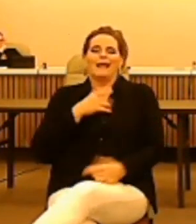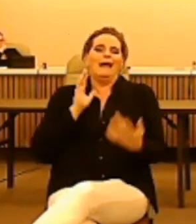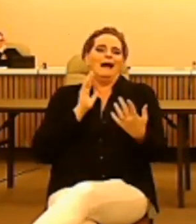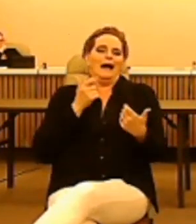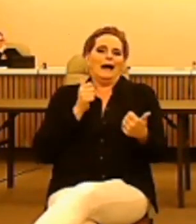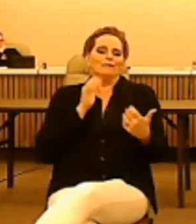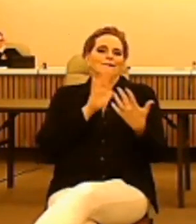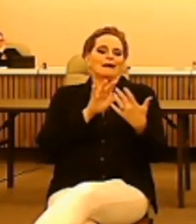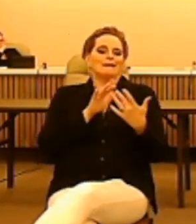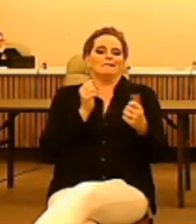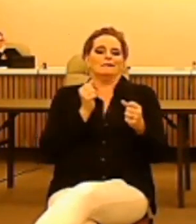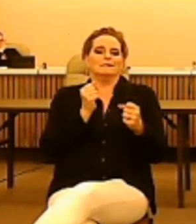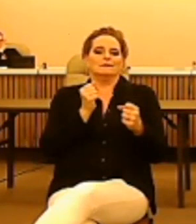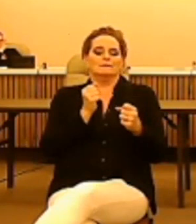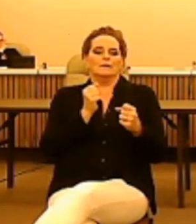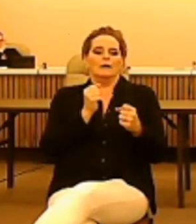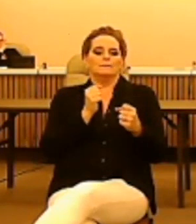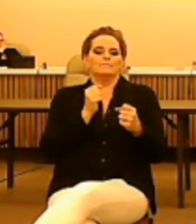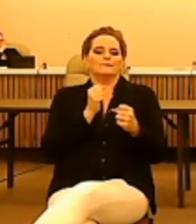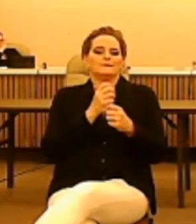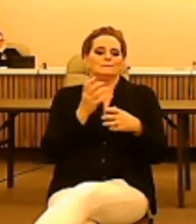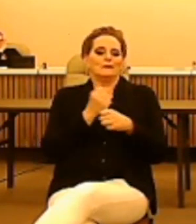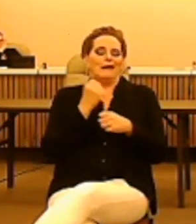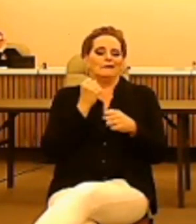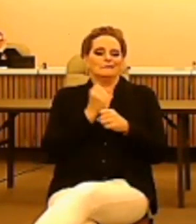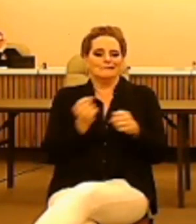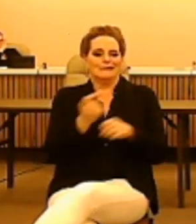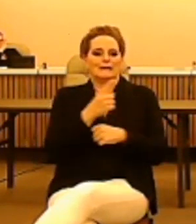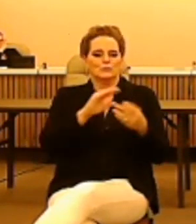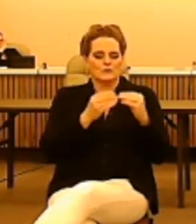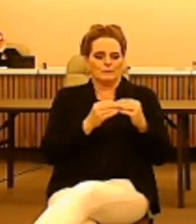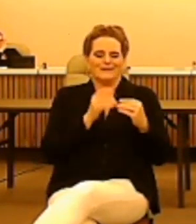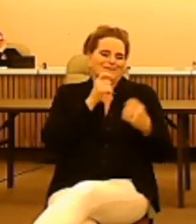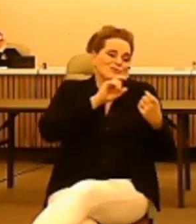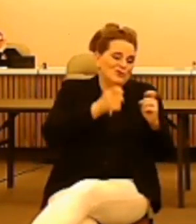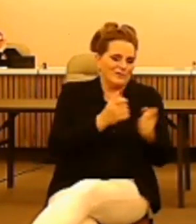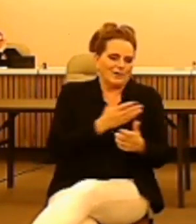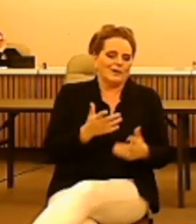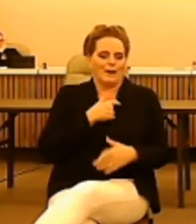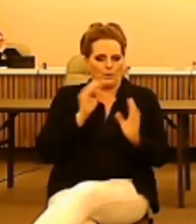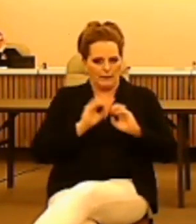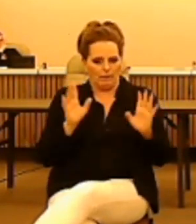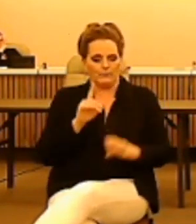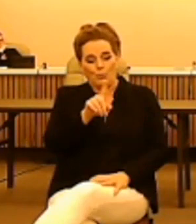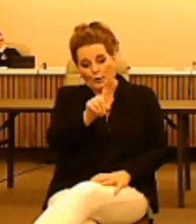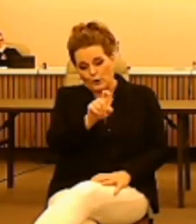get next year's number. To me, it doesn't change a thing, but I just want to be clear that